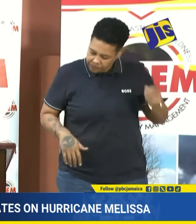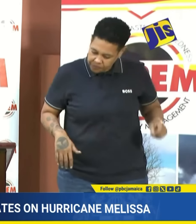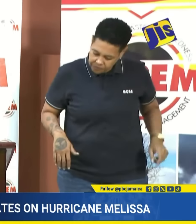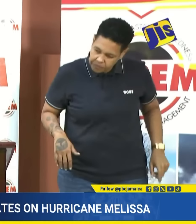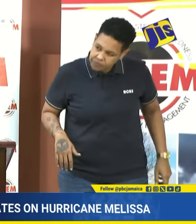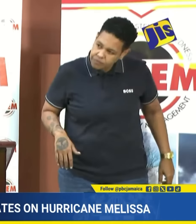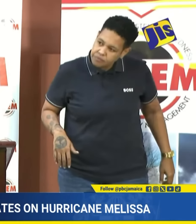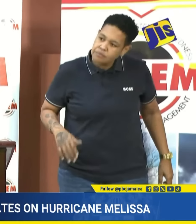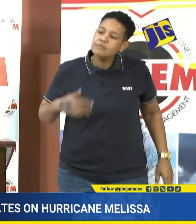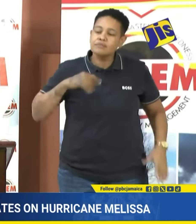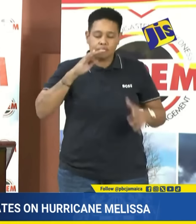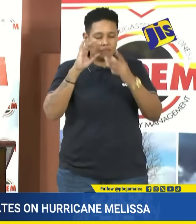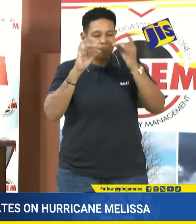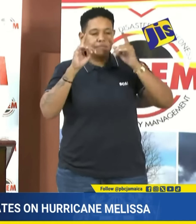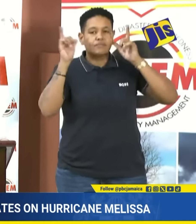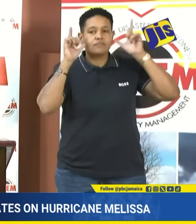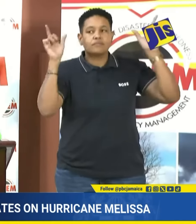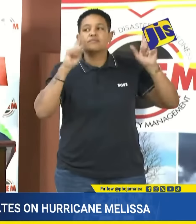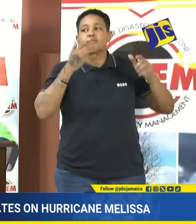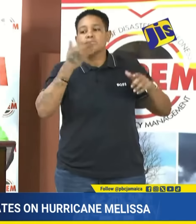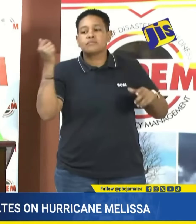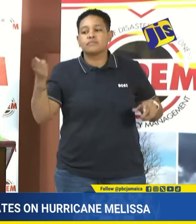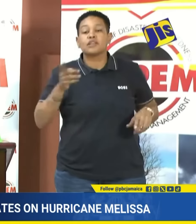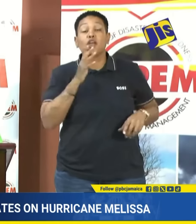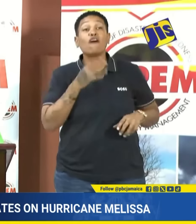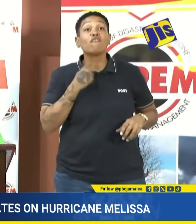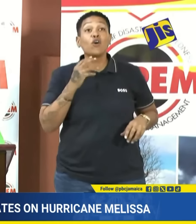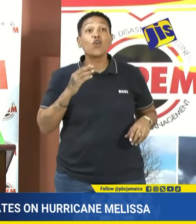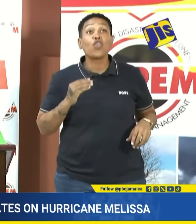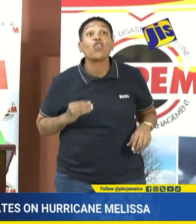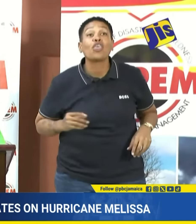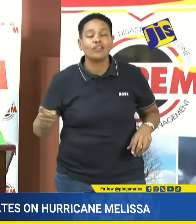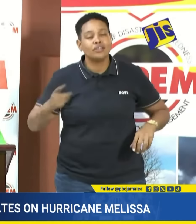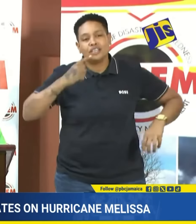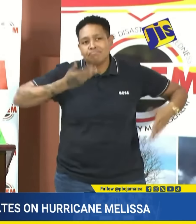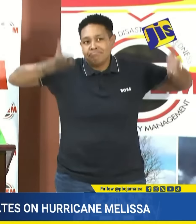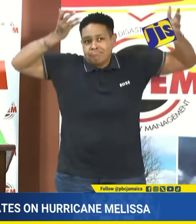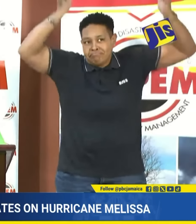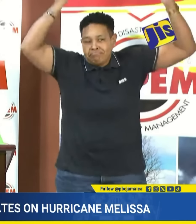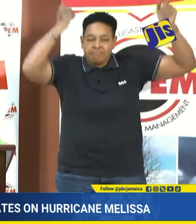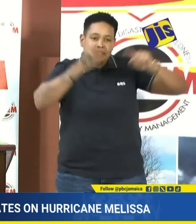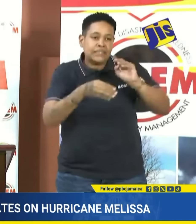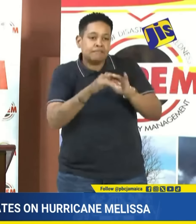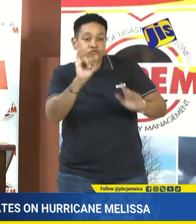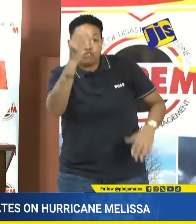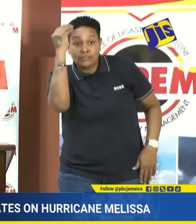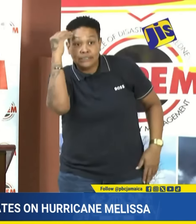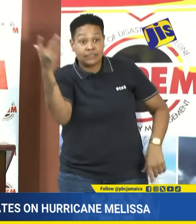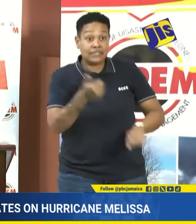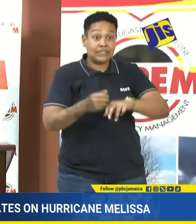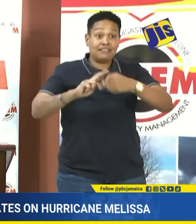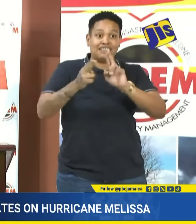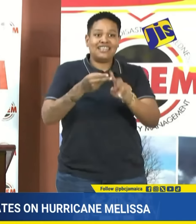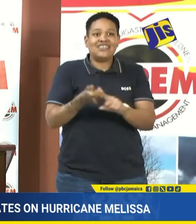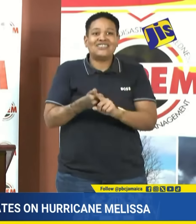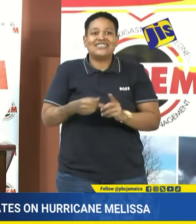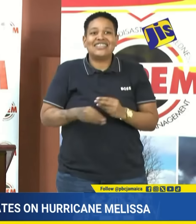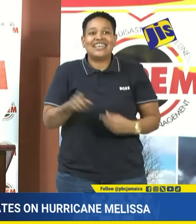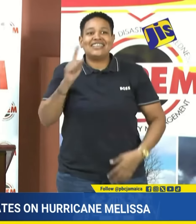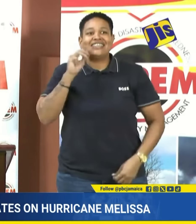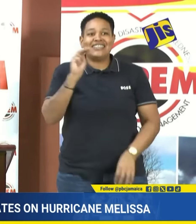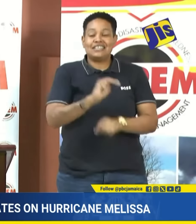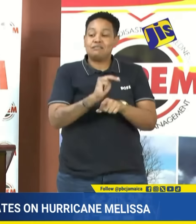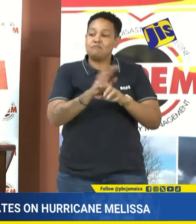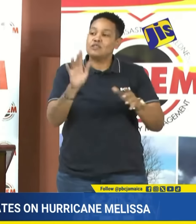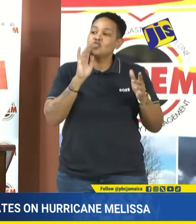Have to speak a little louder. Is this better? All right. So just to indicate that the numbers that